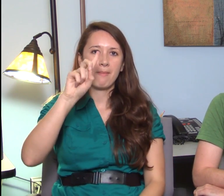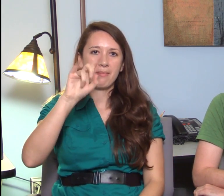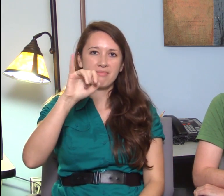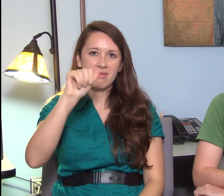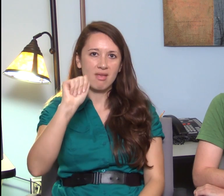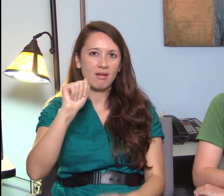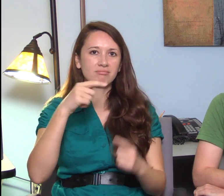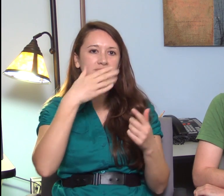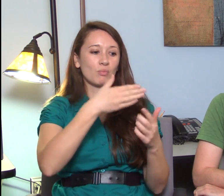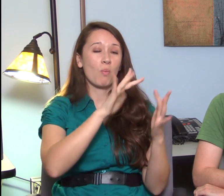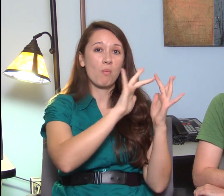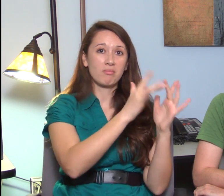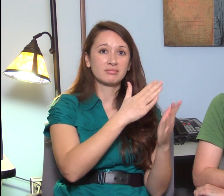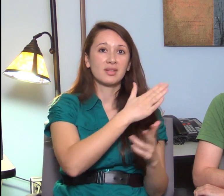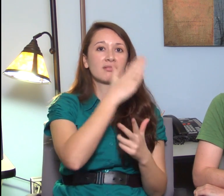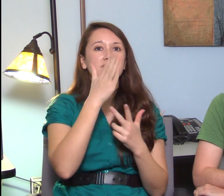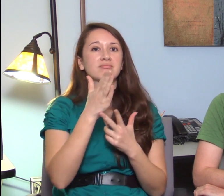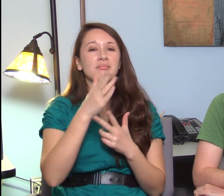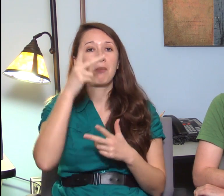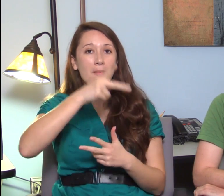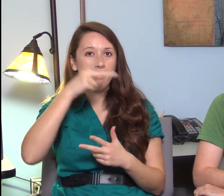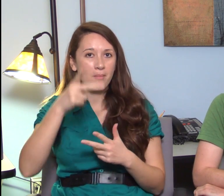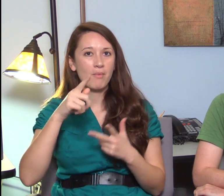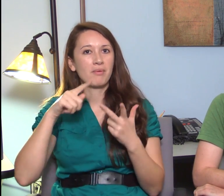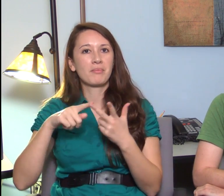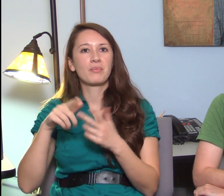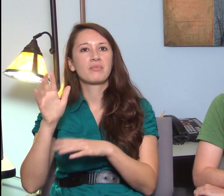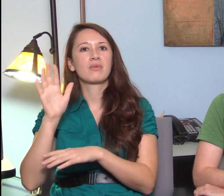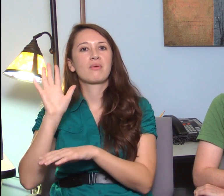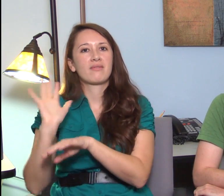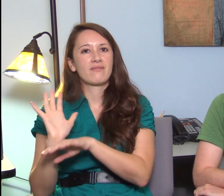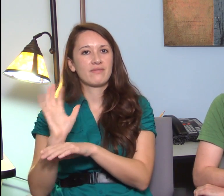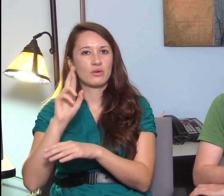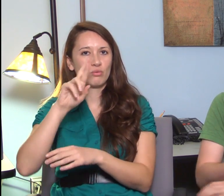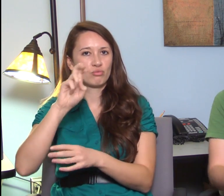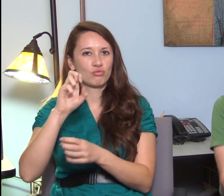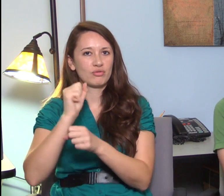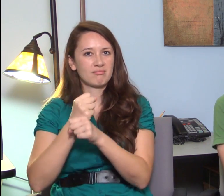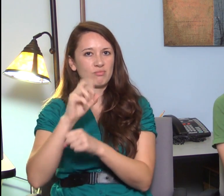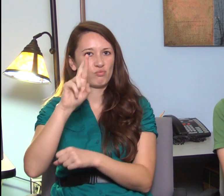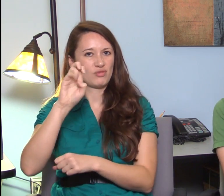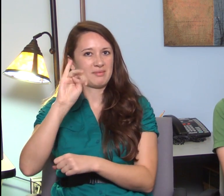of media, from a website to a PowerPoint to a video remix.